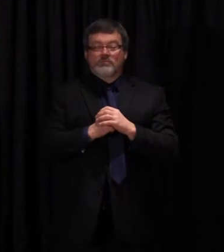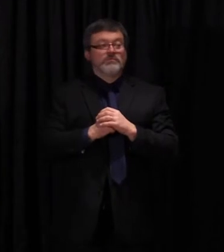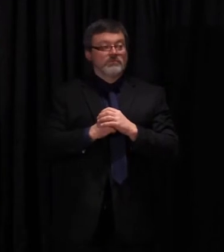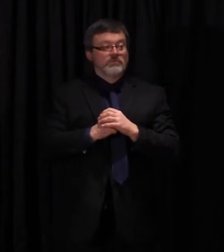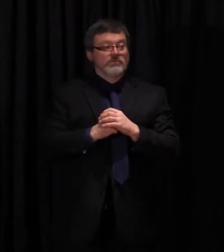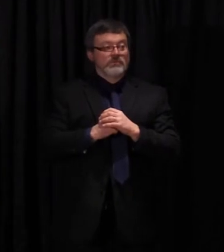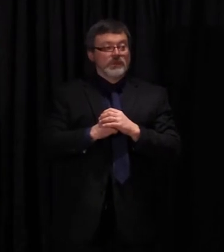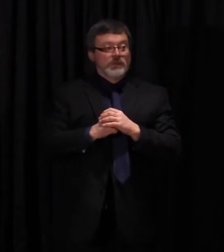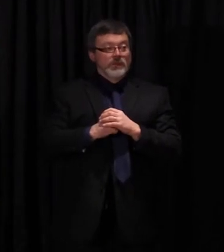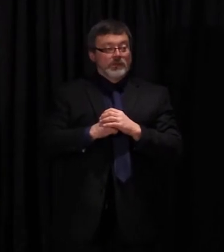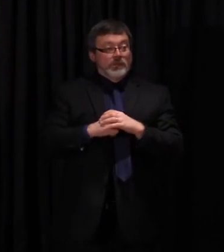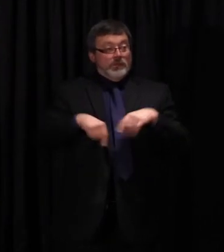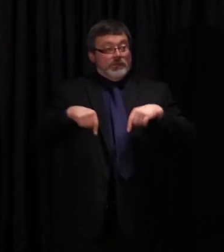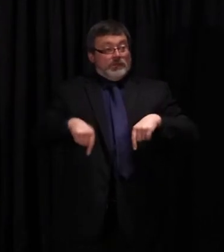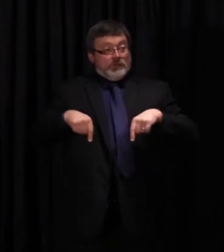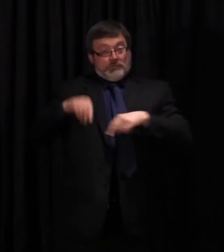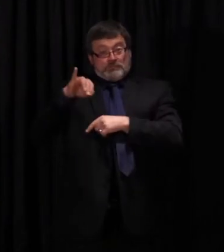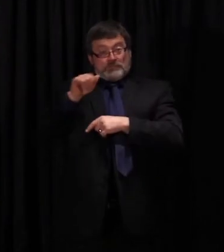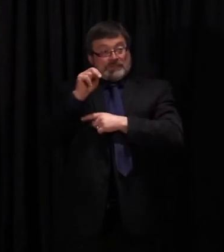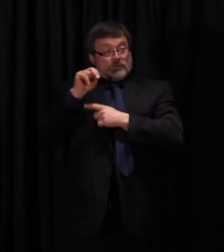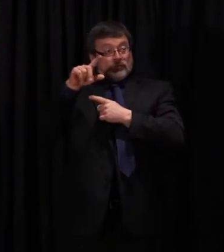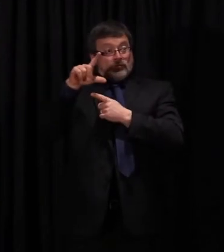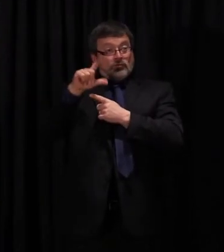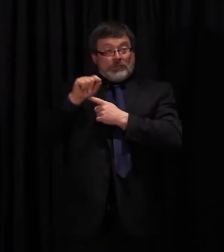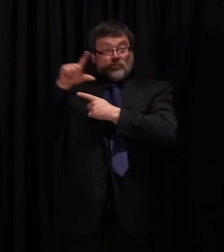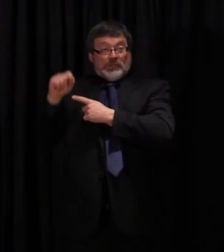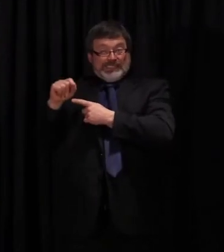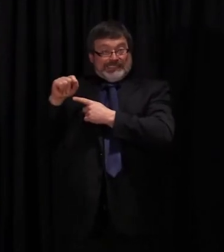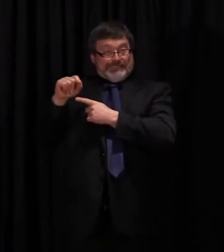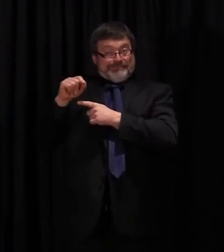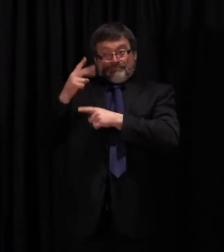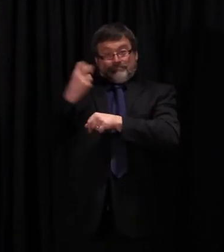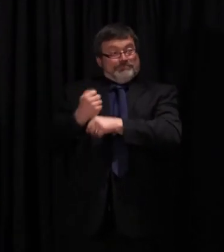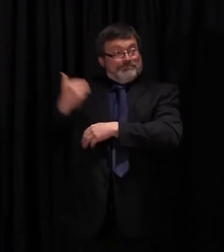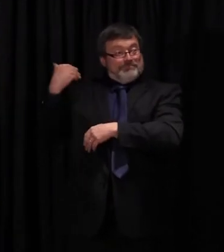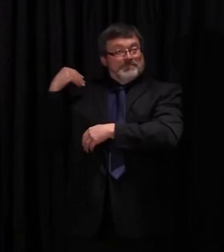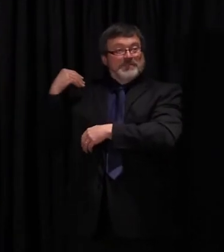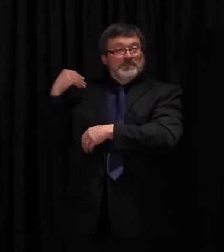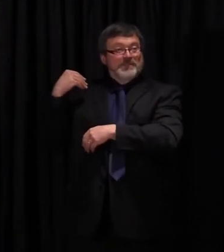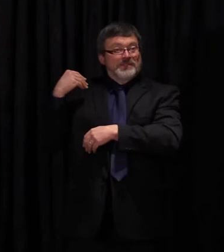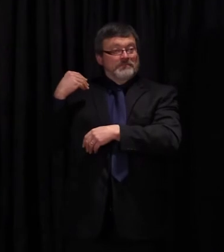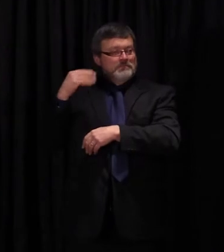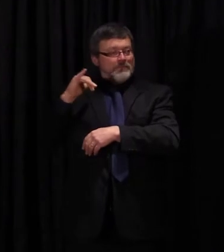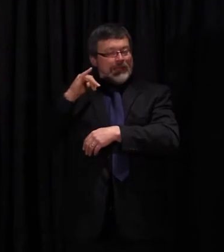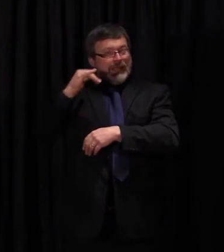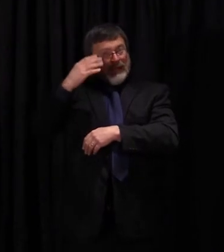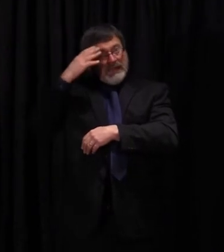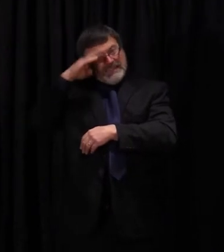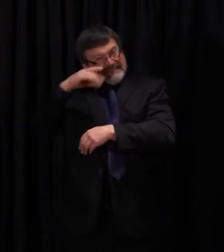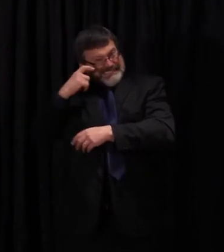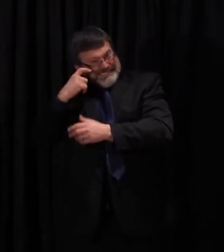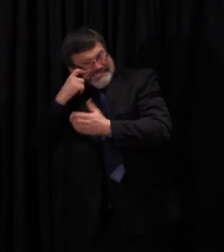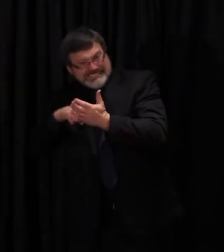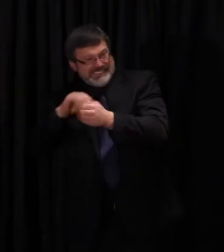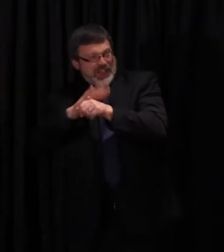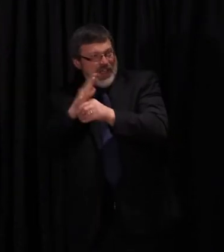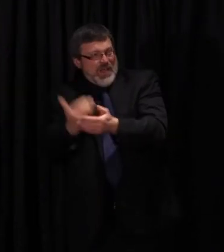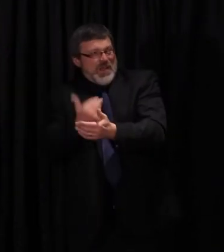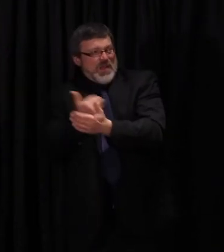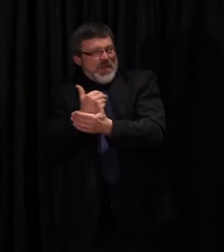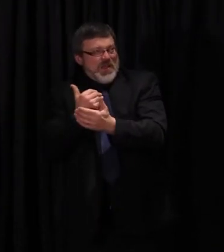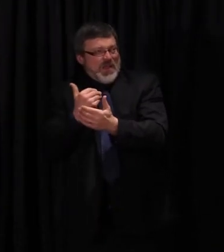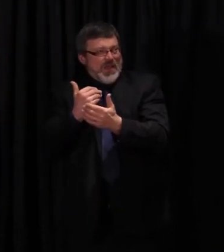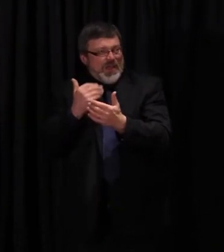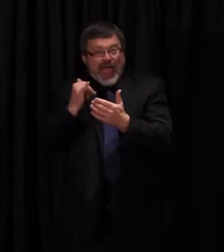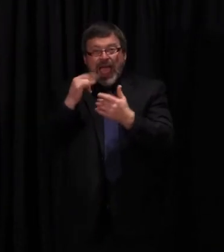In January 2020, when the new virus was just a fleeting mention on the nightly news,